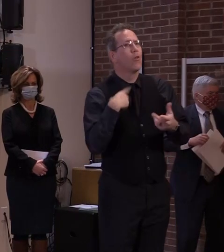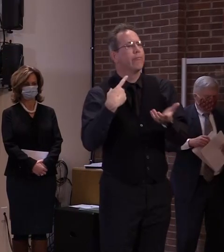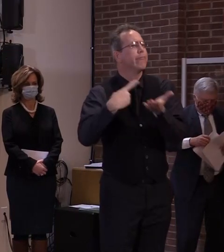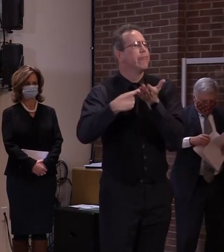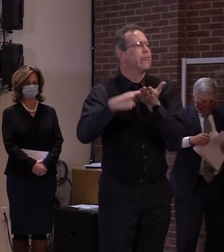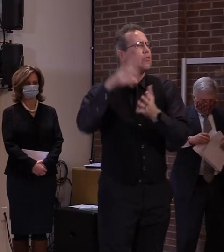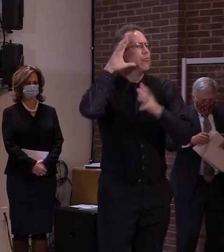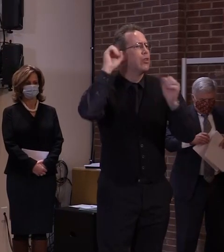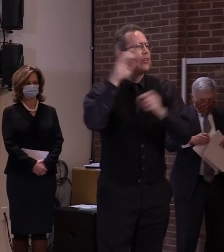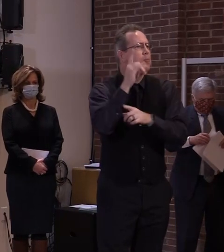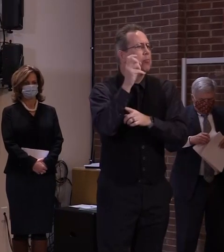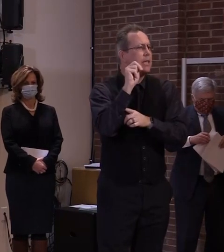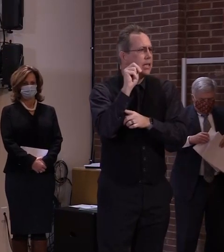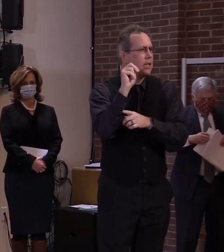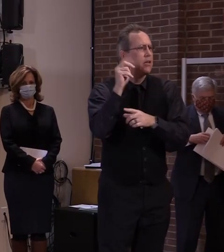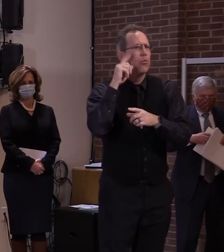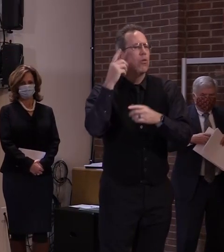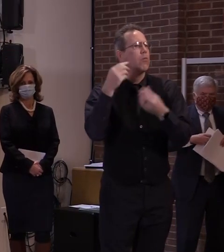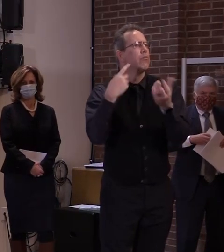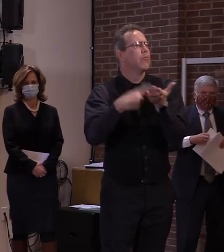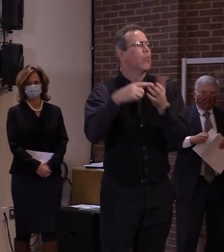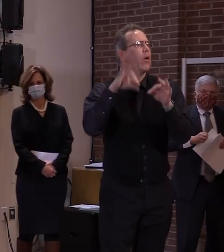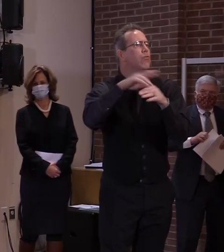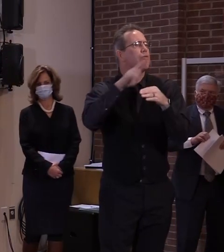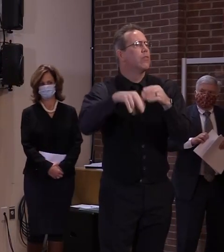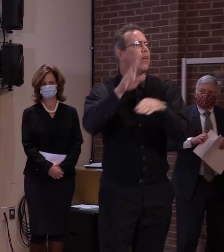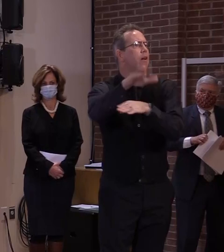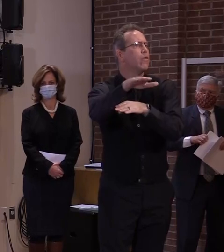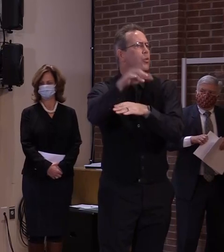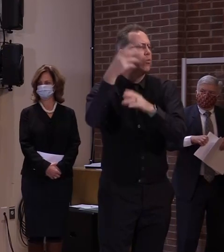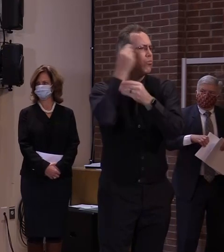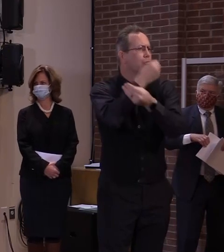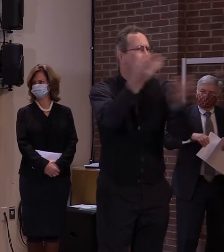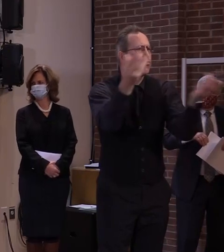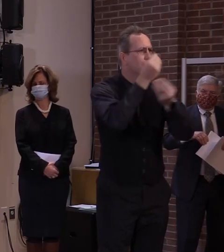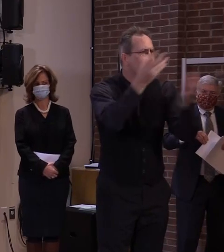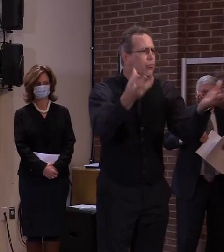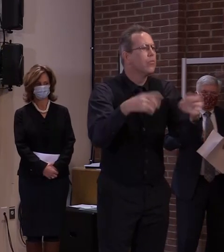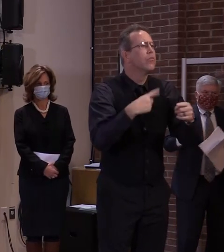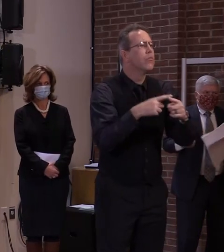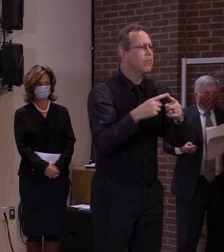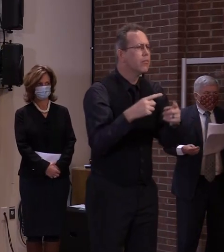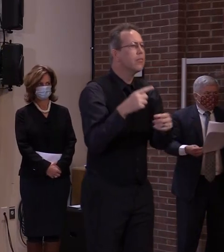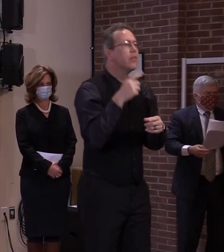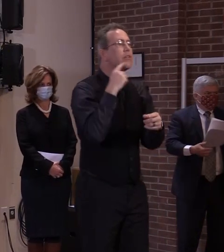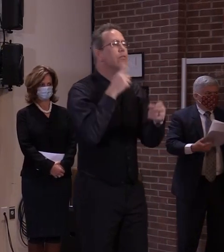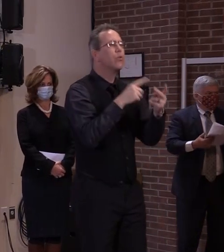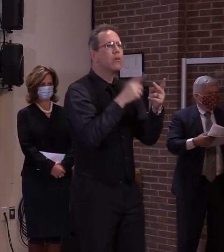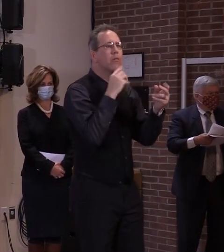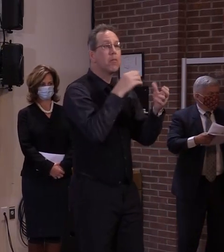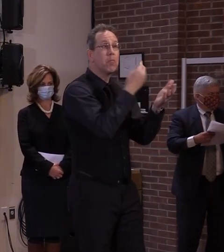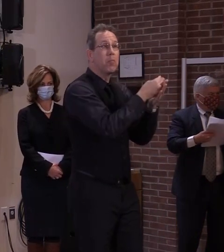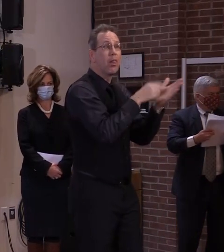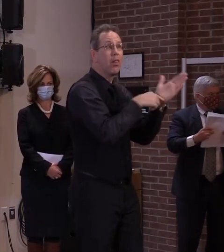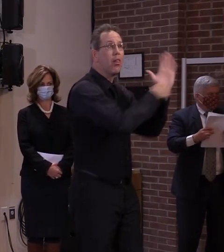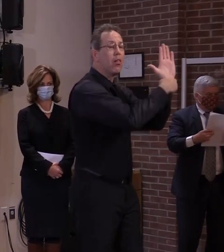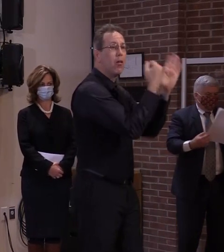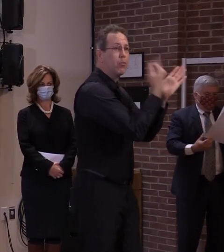reported, including that they'll be sending a half a billion at-home tests to Americans who want them.